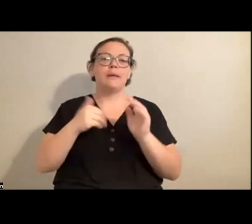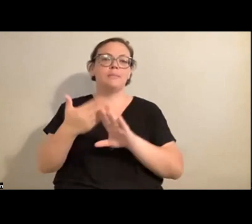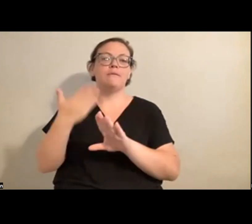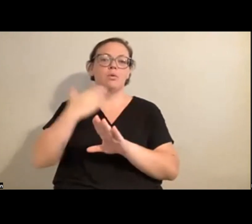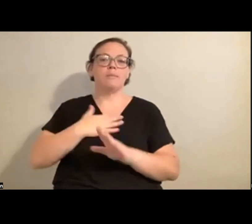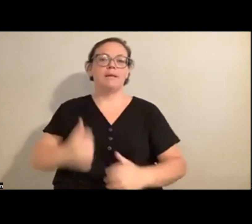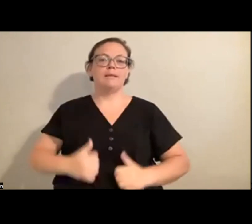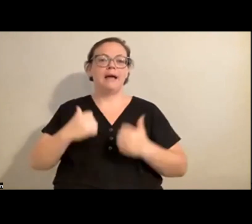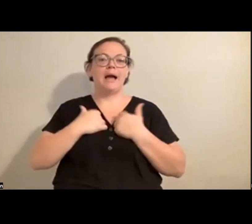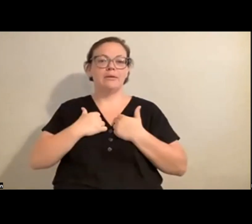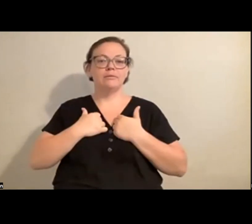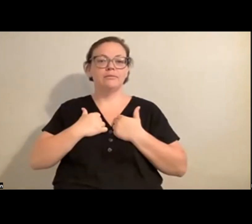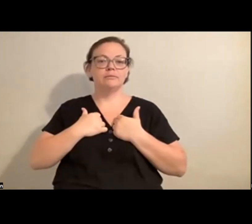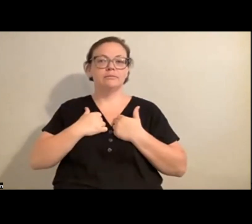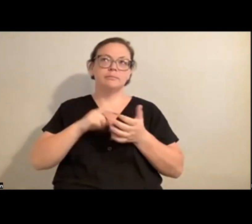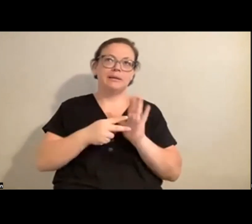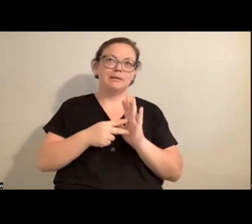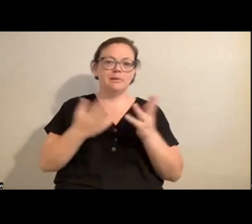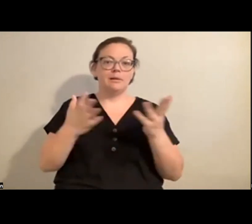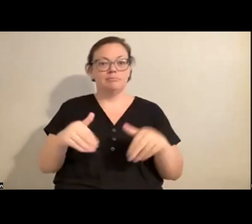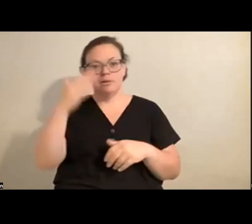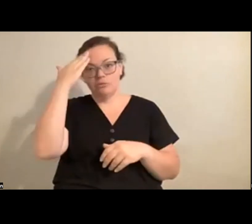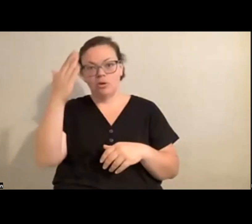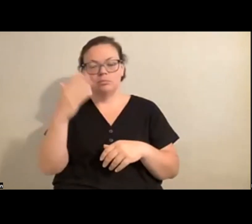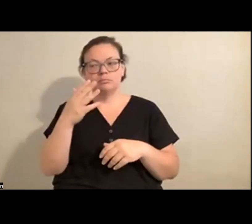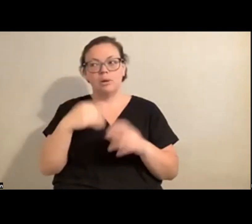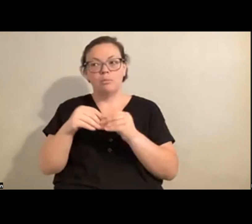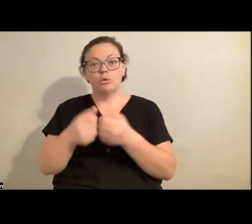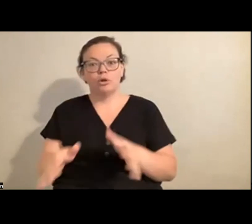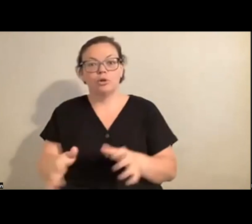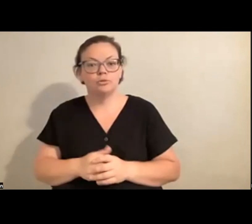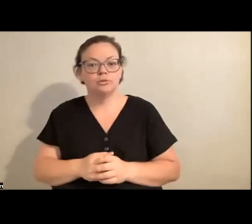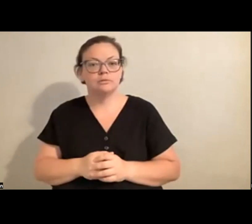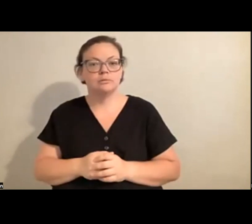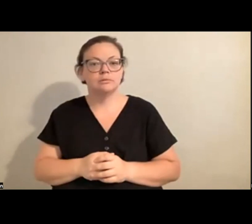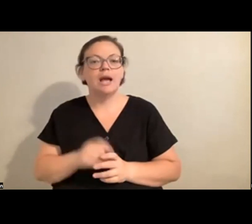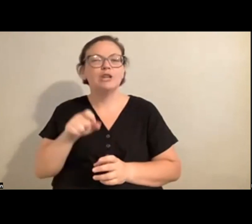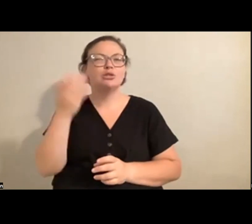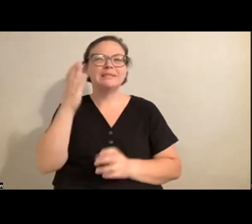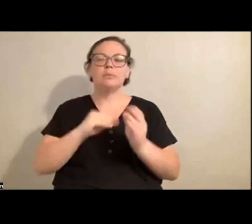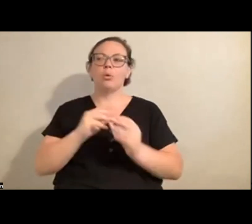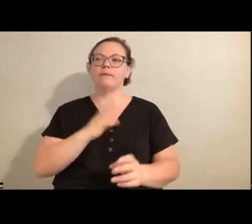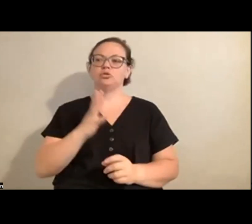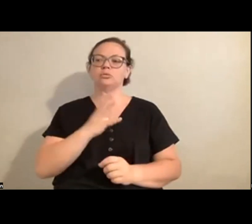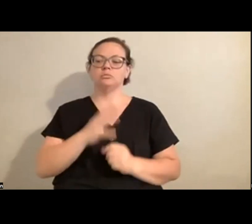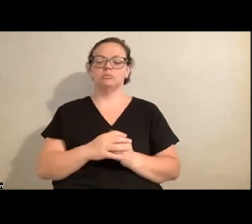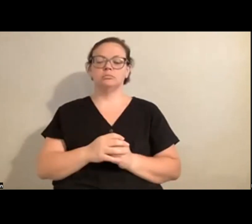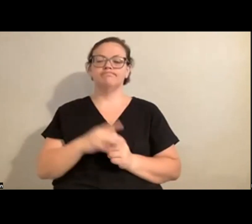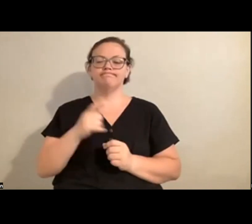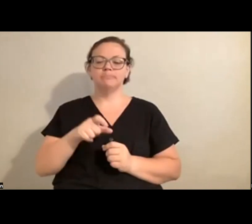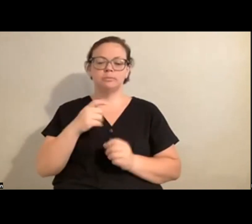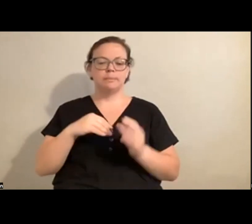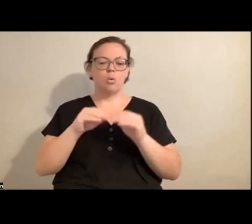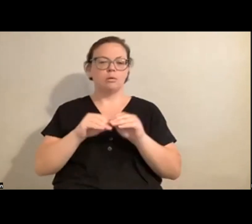life, meaning, well, you know, more to lose. I should sound more official. I should sound more